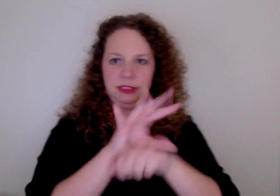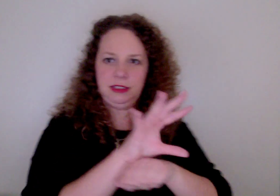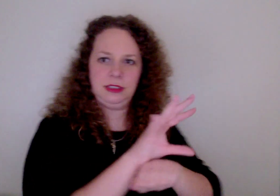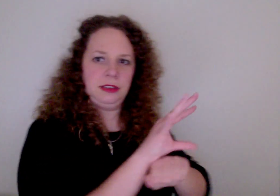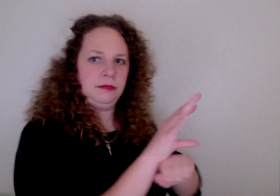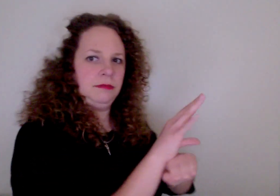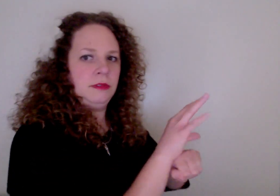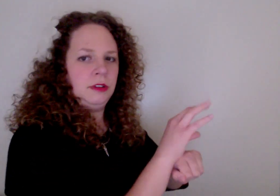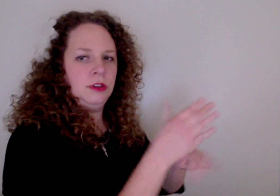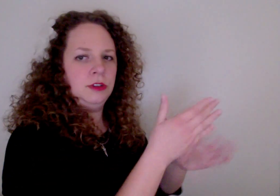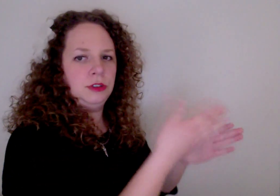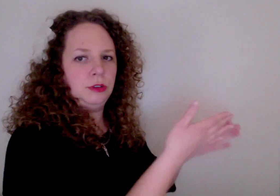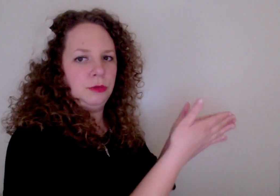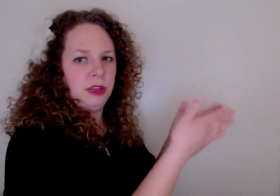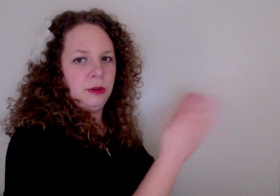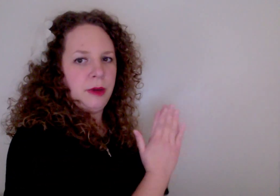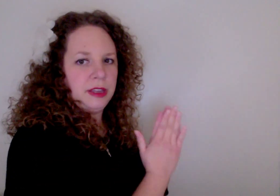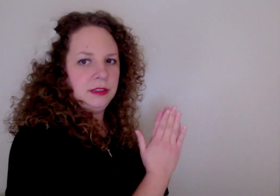advice. So request